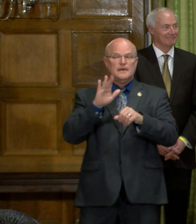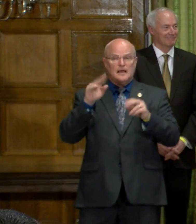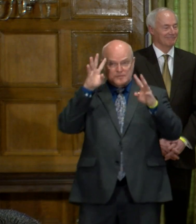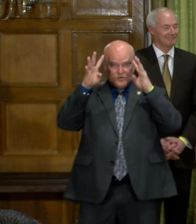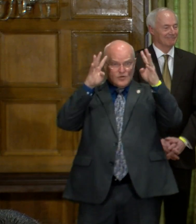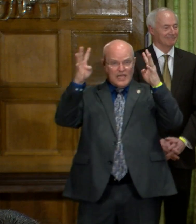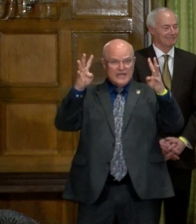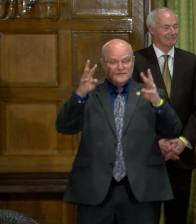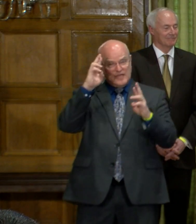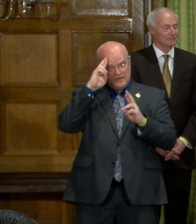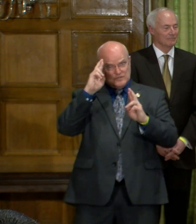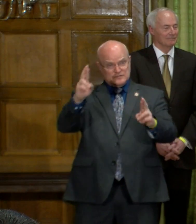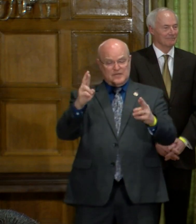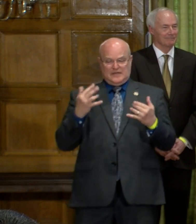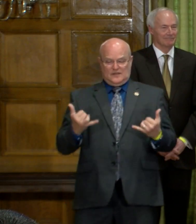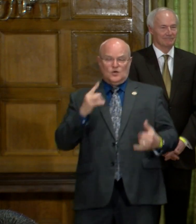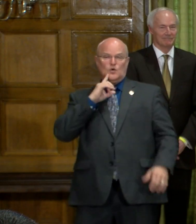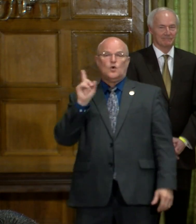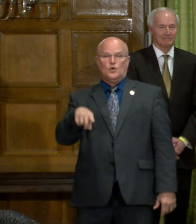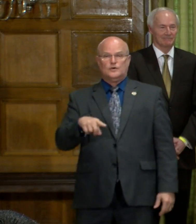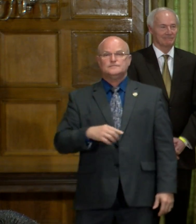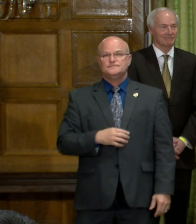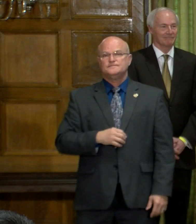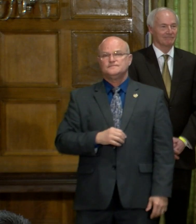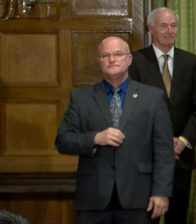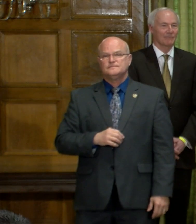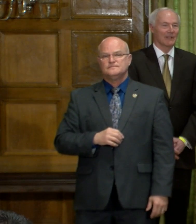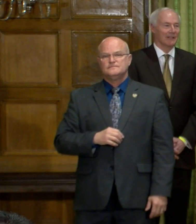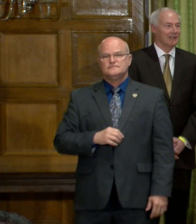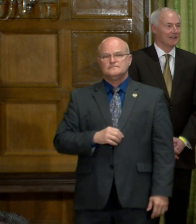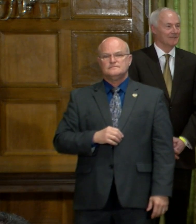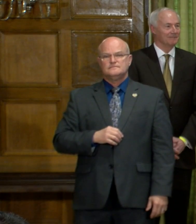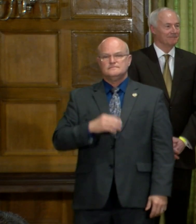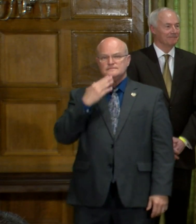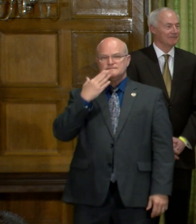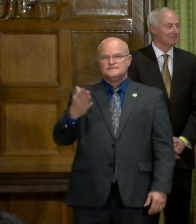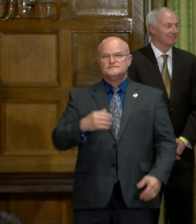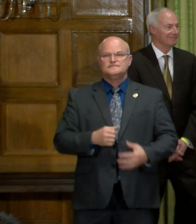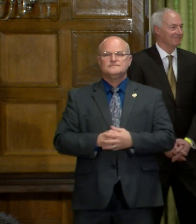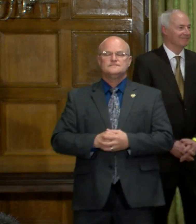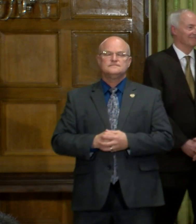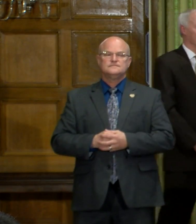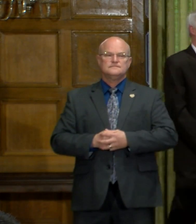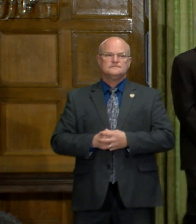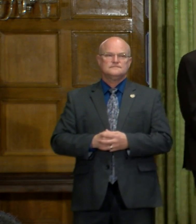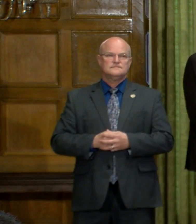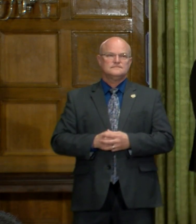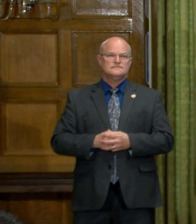creative and respecting the current order. Thank you.